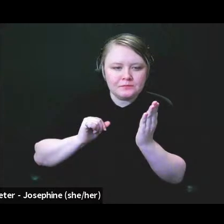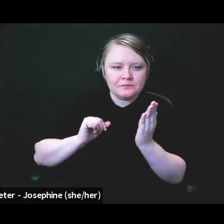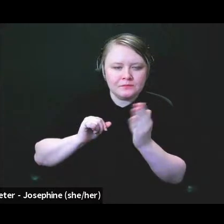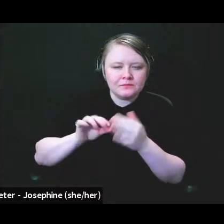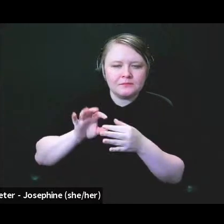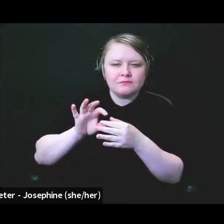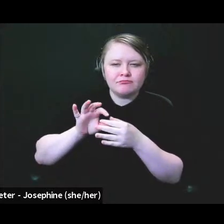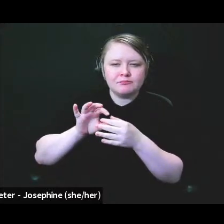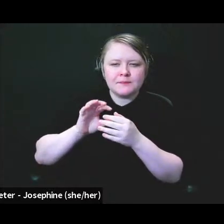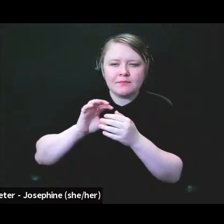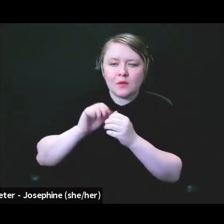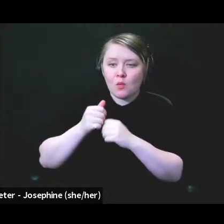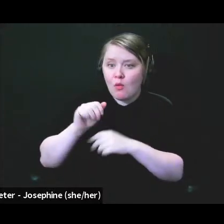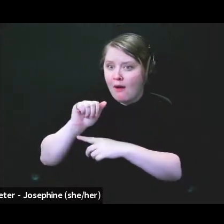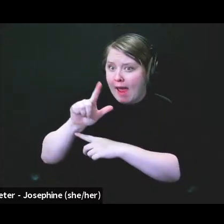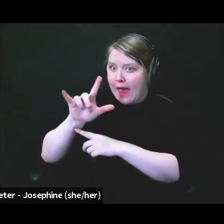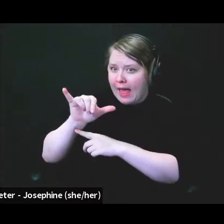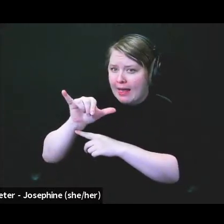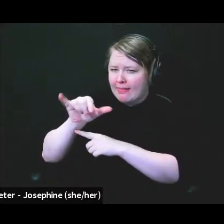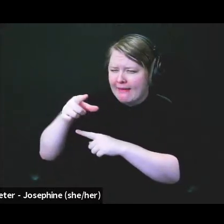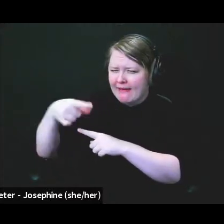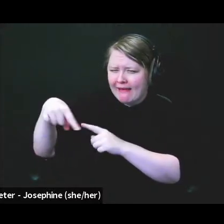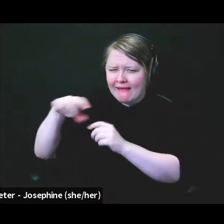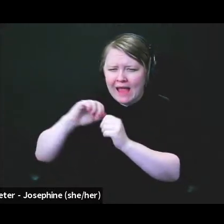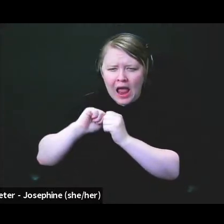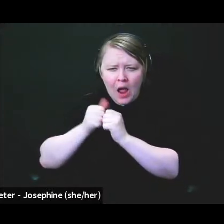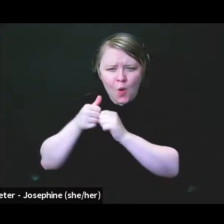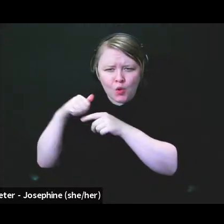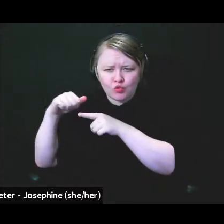training allies.